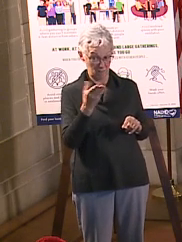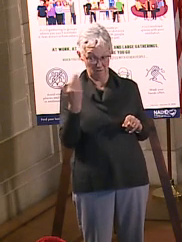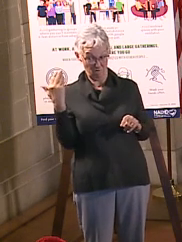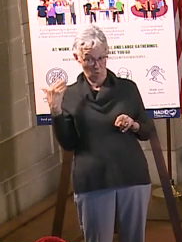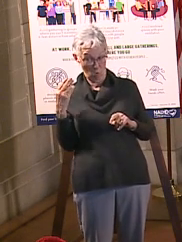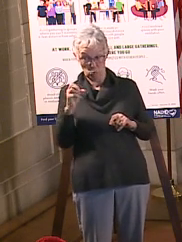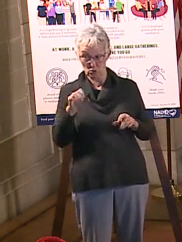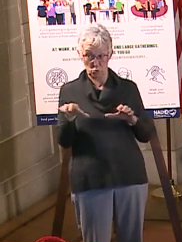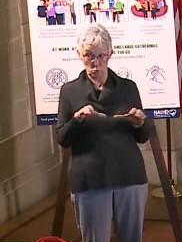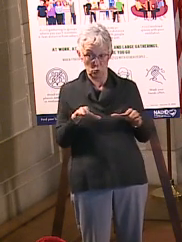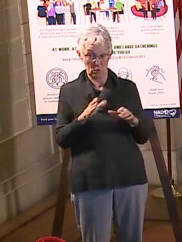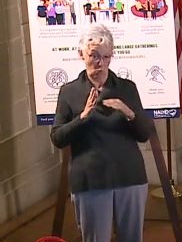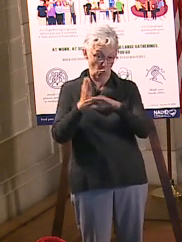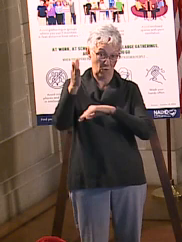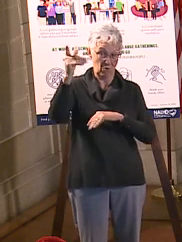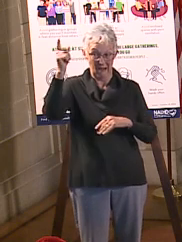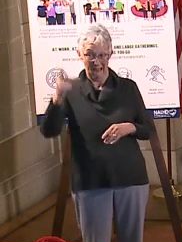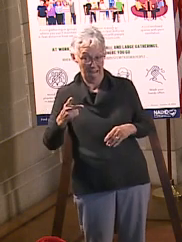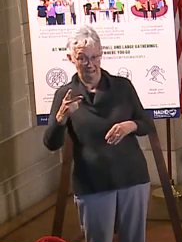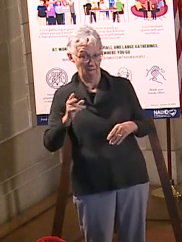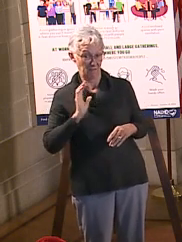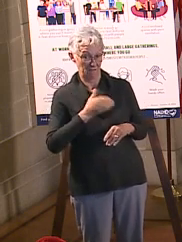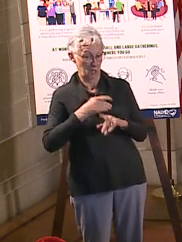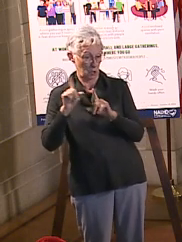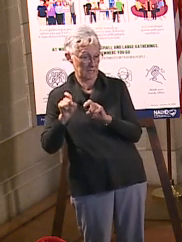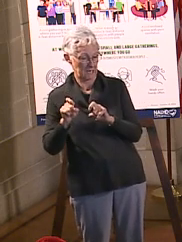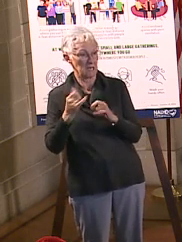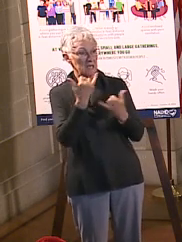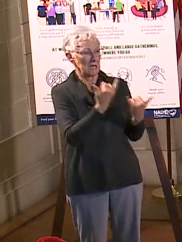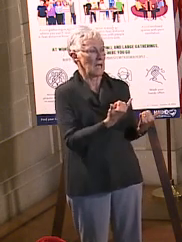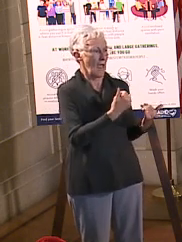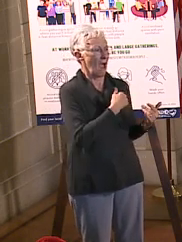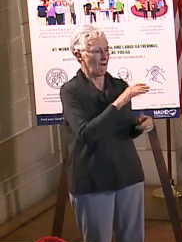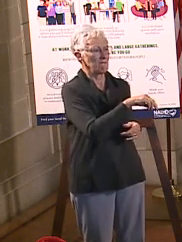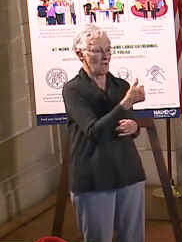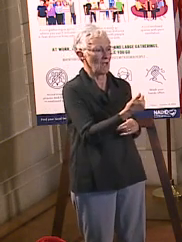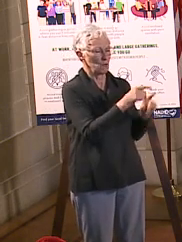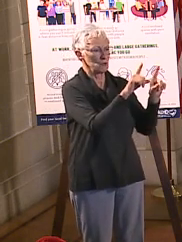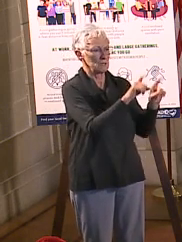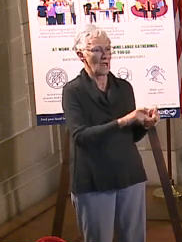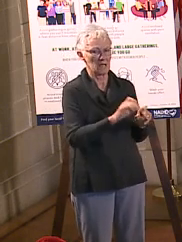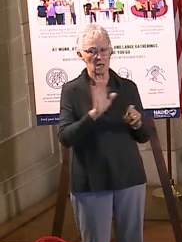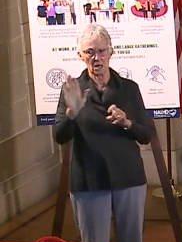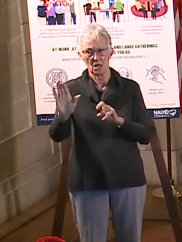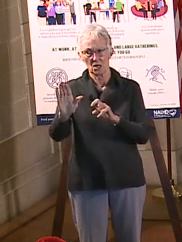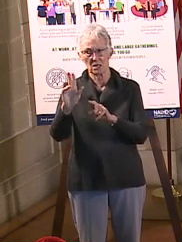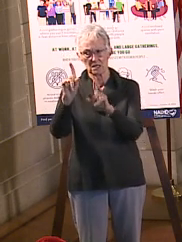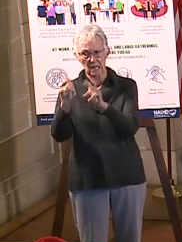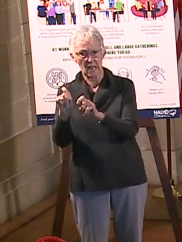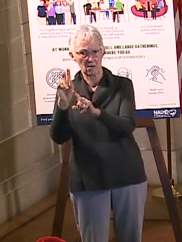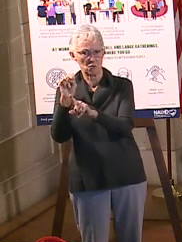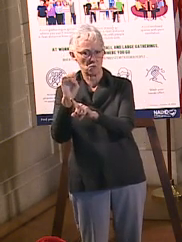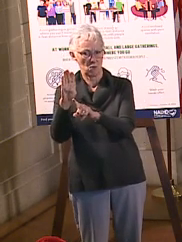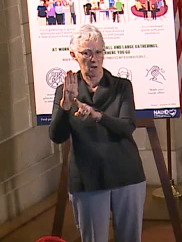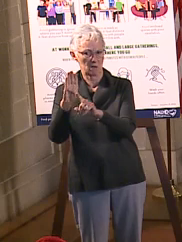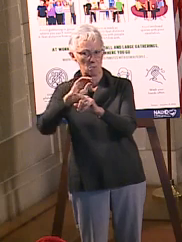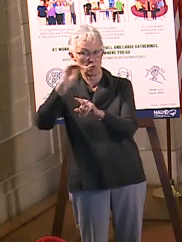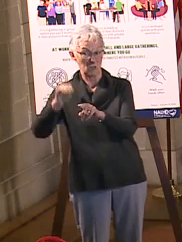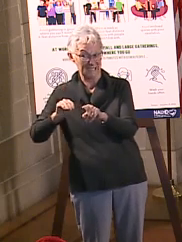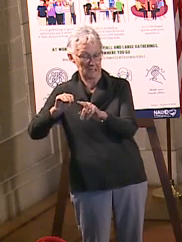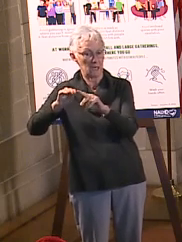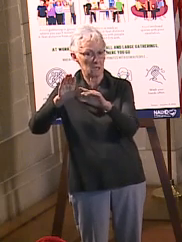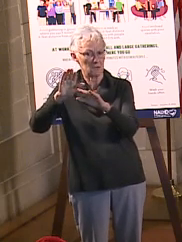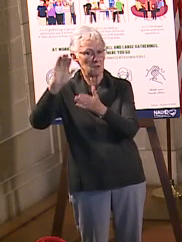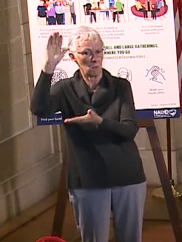state. Now, as we've seen other testing come online, we're seeing that as a percentage going down, but still very important to have the Test Nebraska out